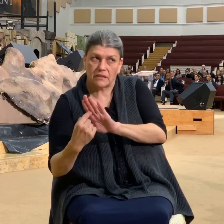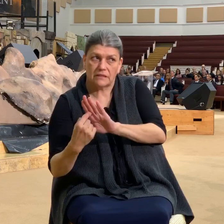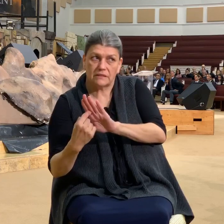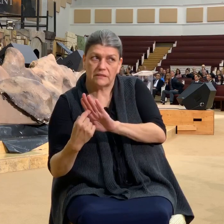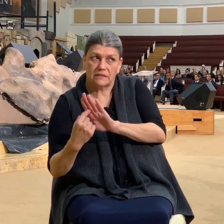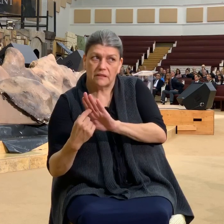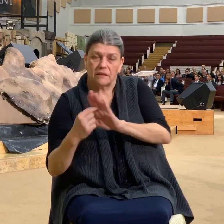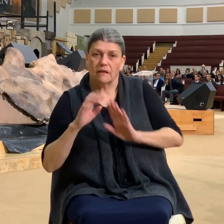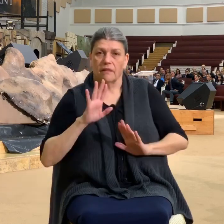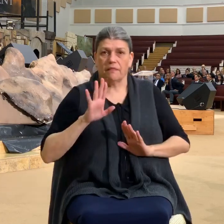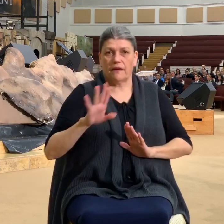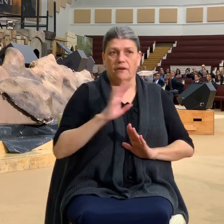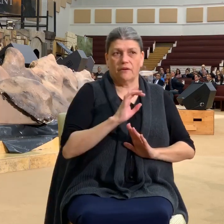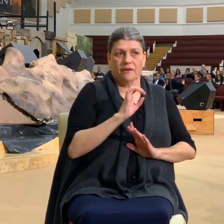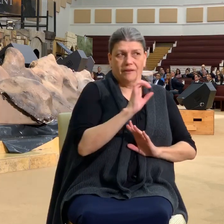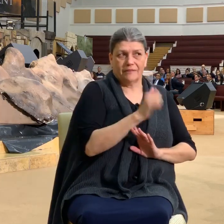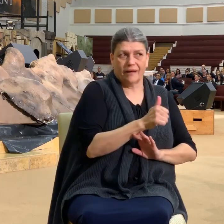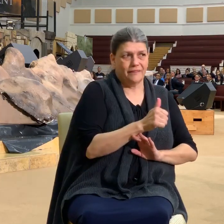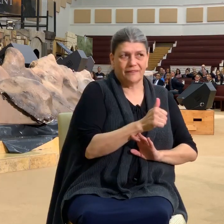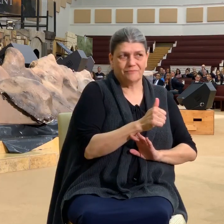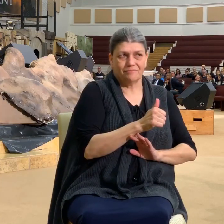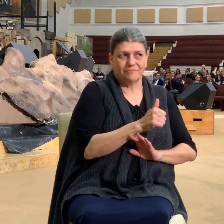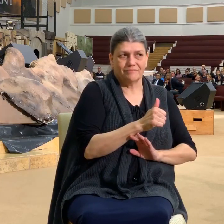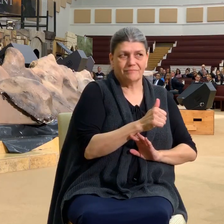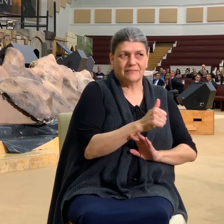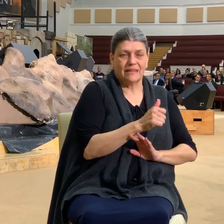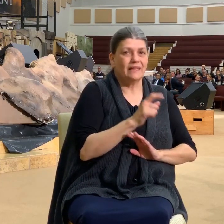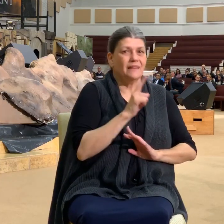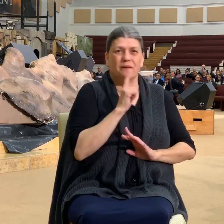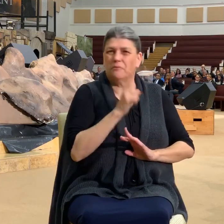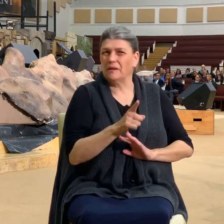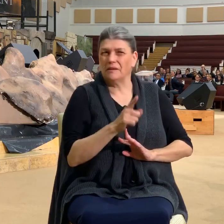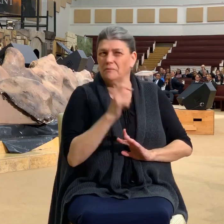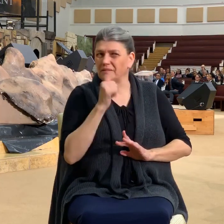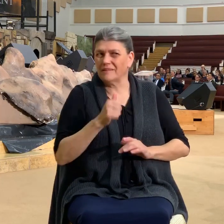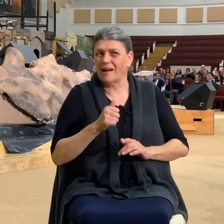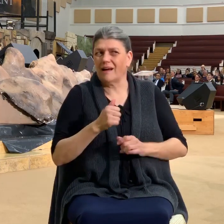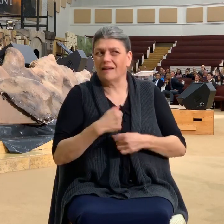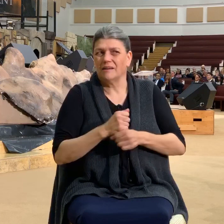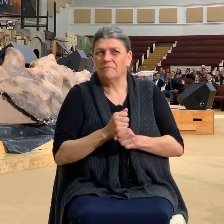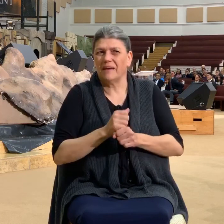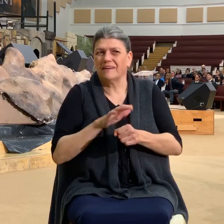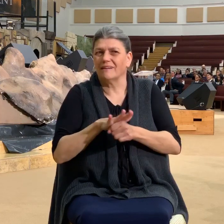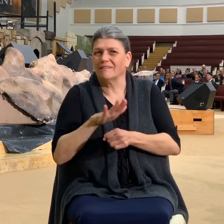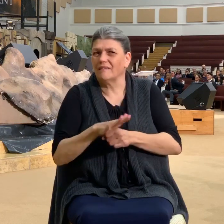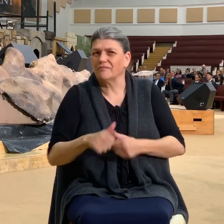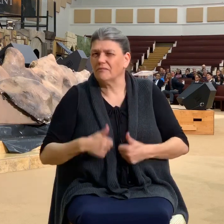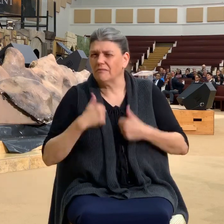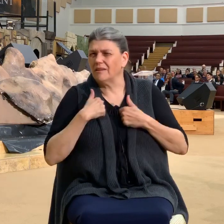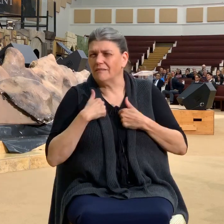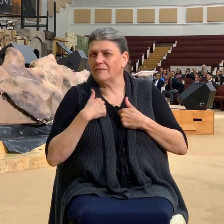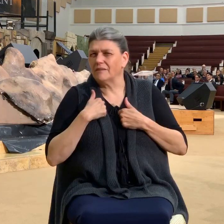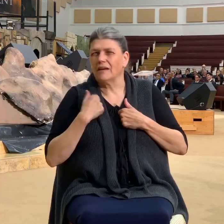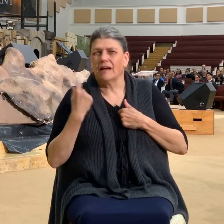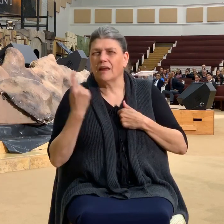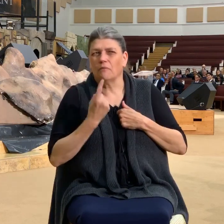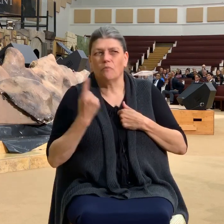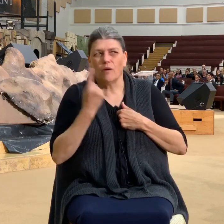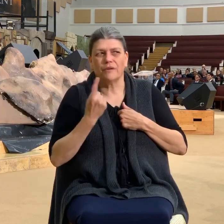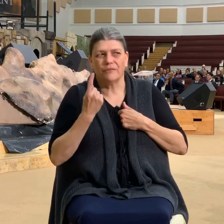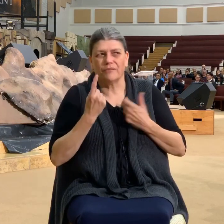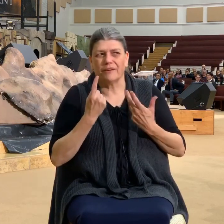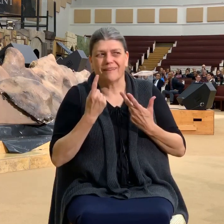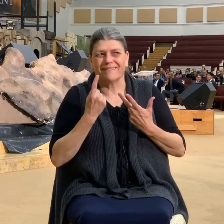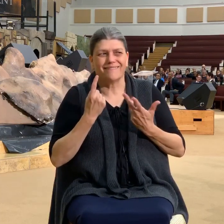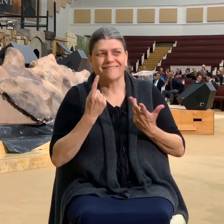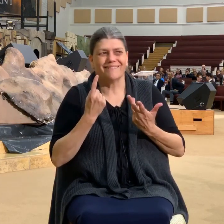their tithing, they really wasn't making enough to live by. And I wondered how they could get by. I just